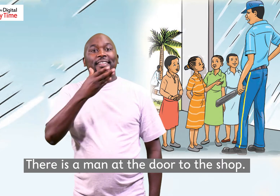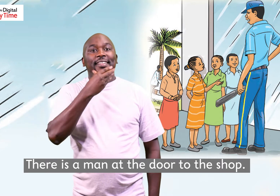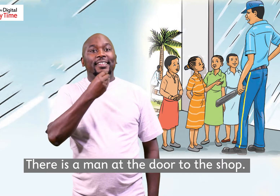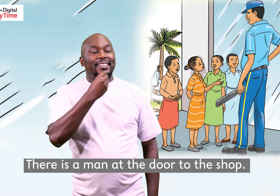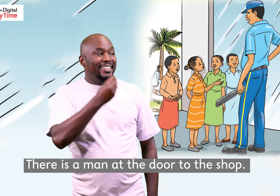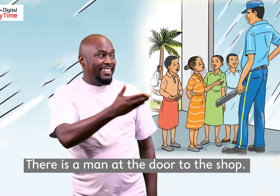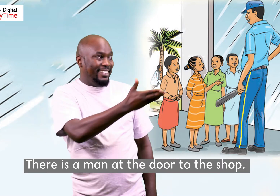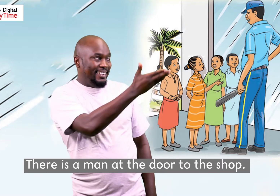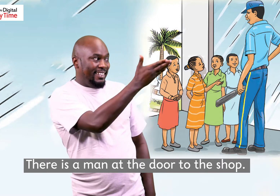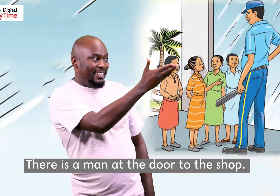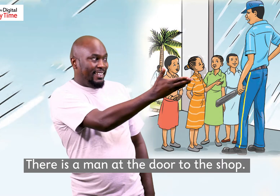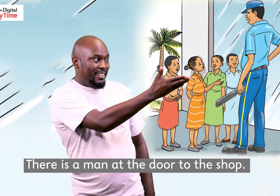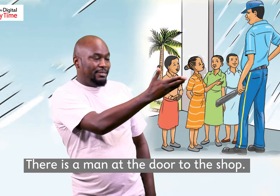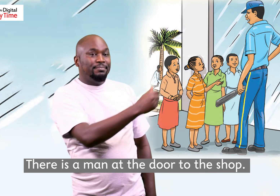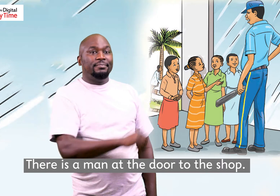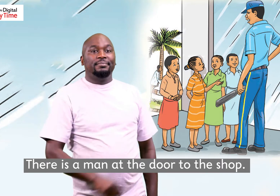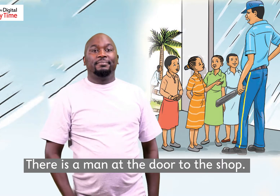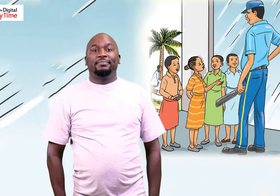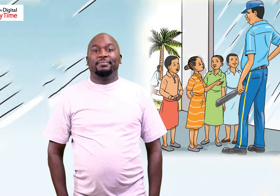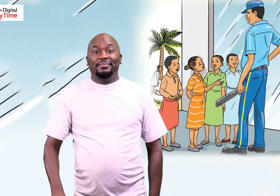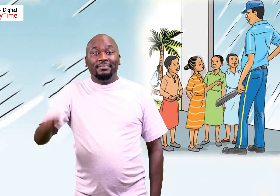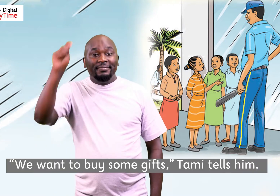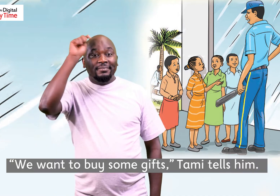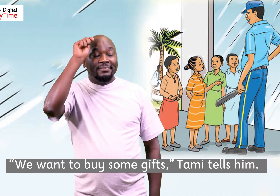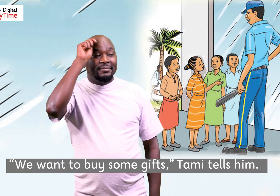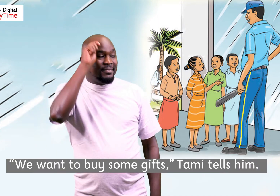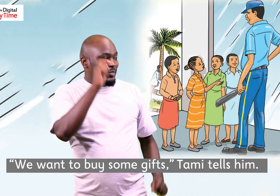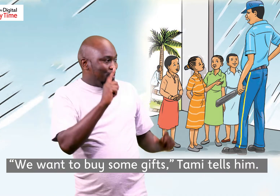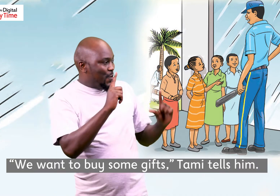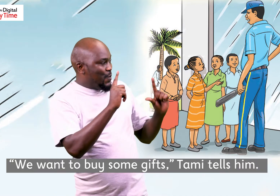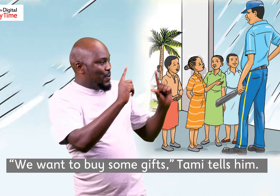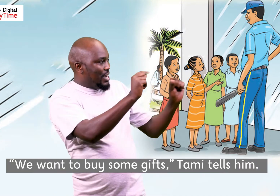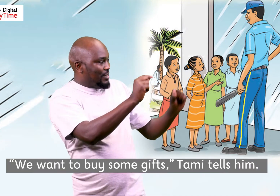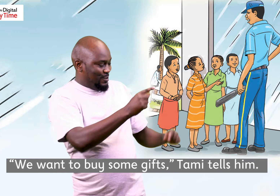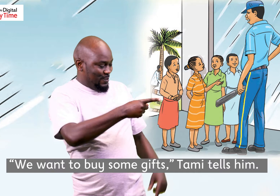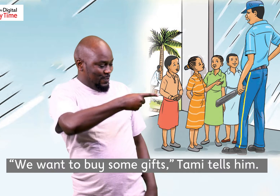There is a man at the door to the shop.